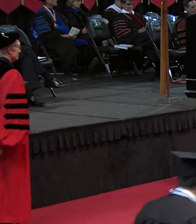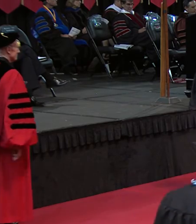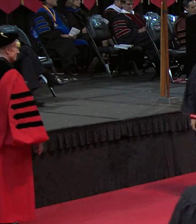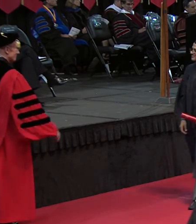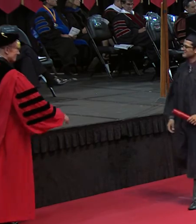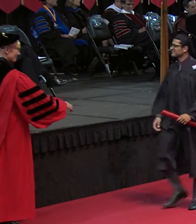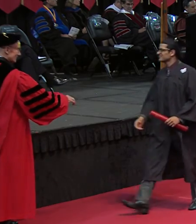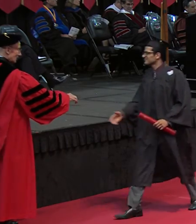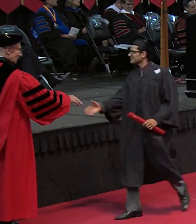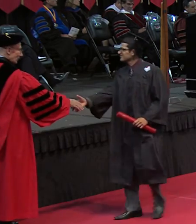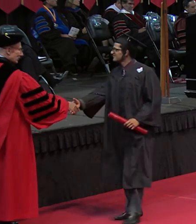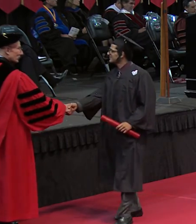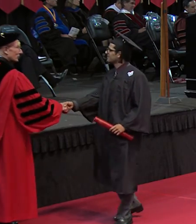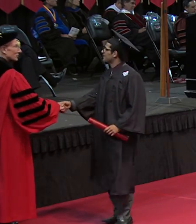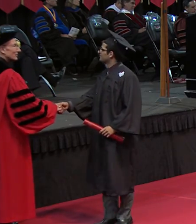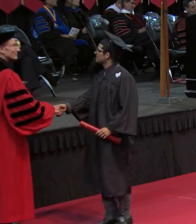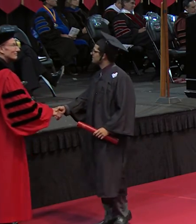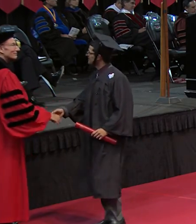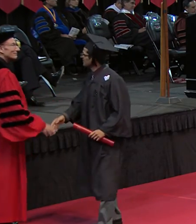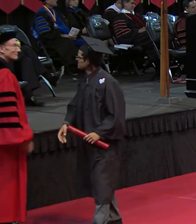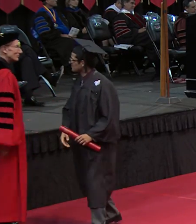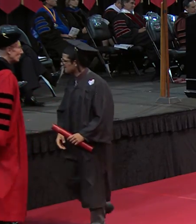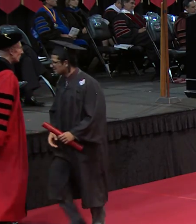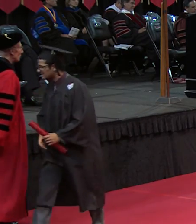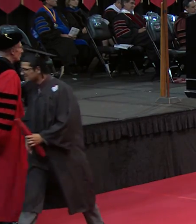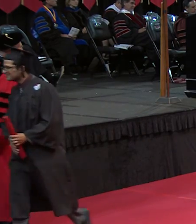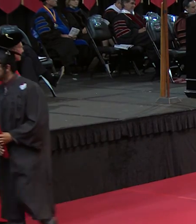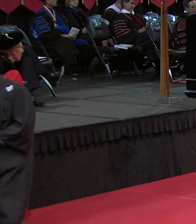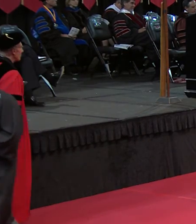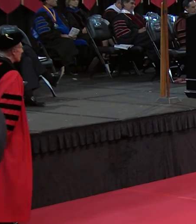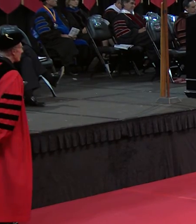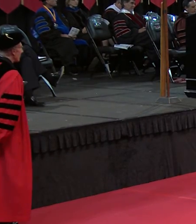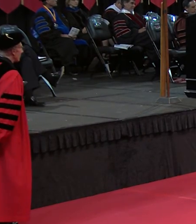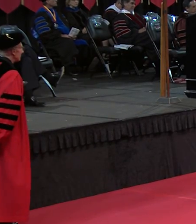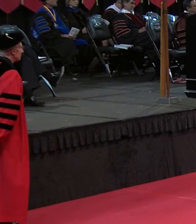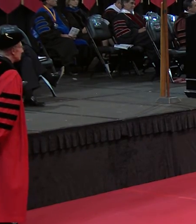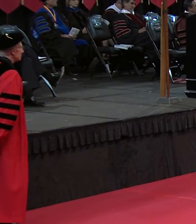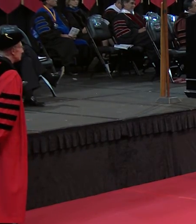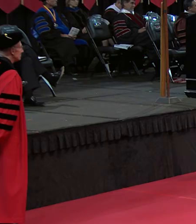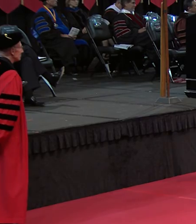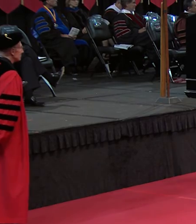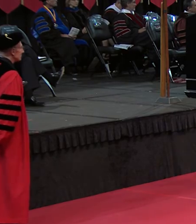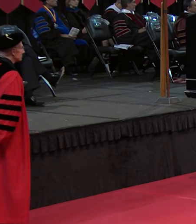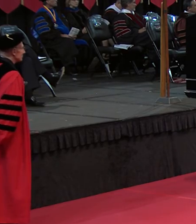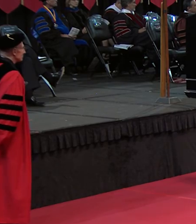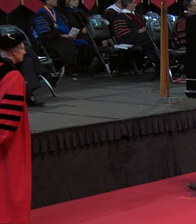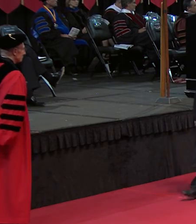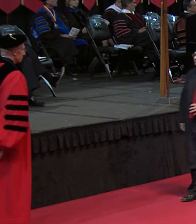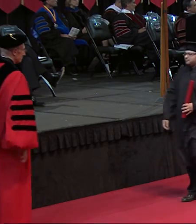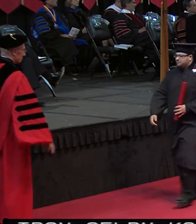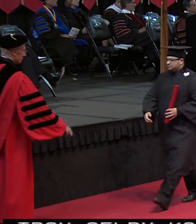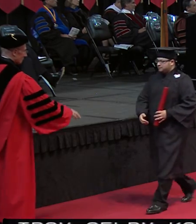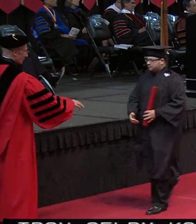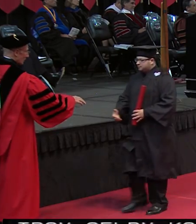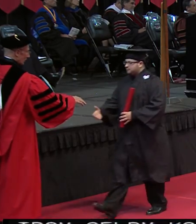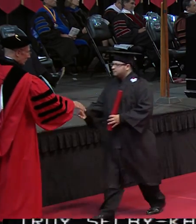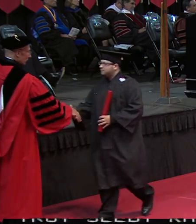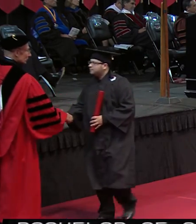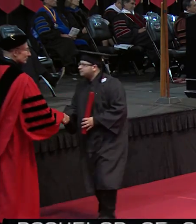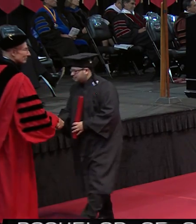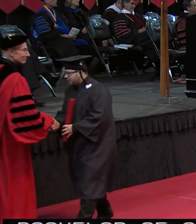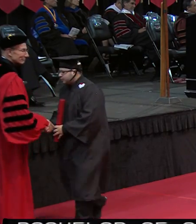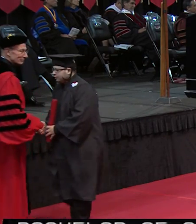For the Bachelor of Science in Forensic Chemistry, Michelle Felicia Ceja.